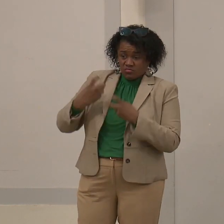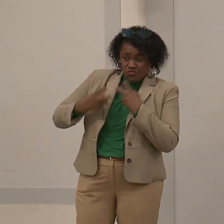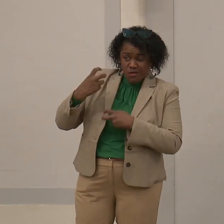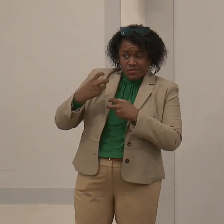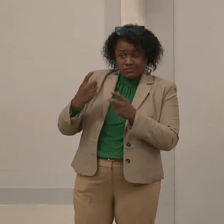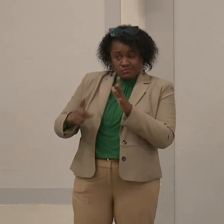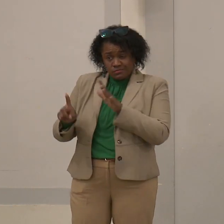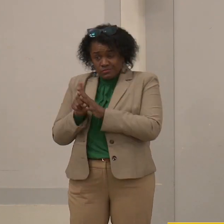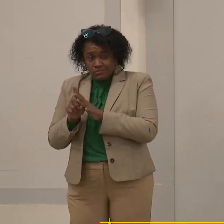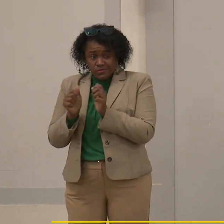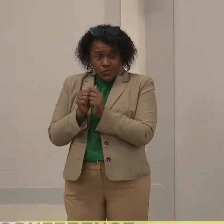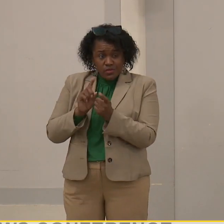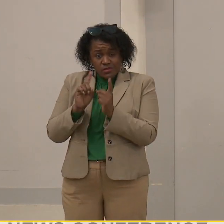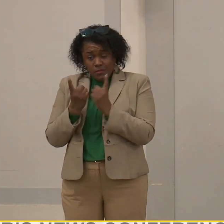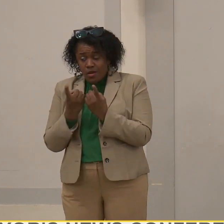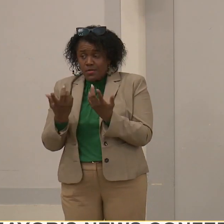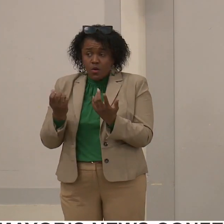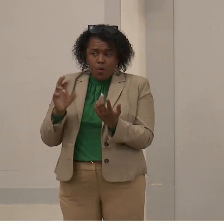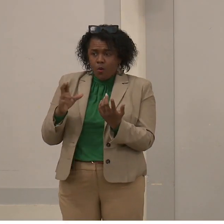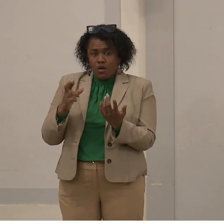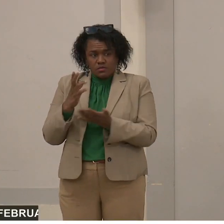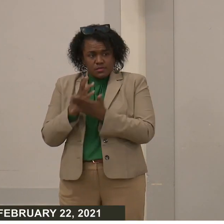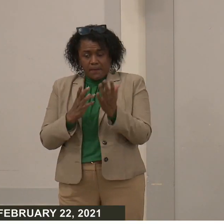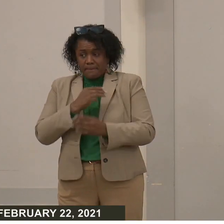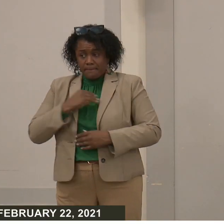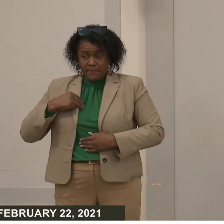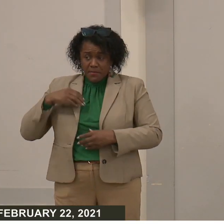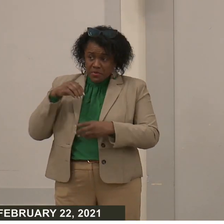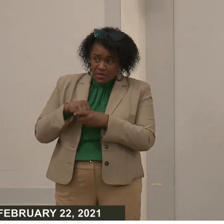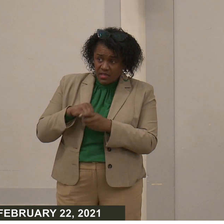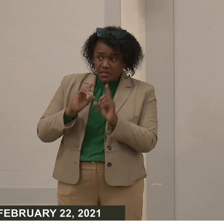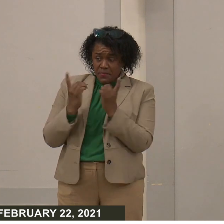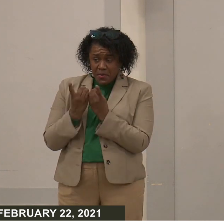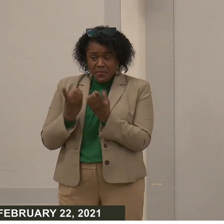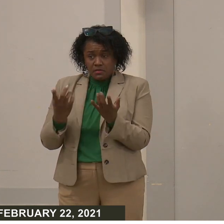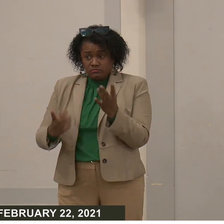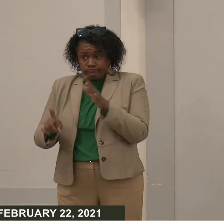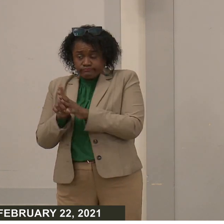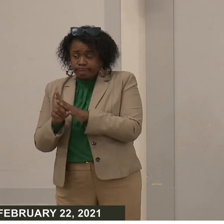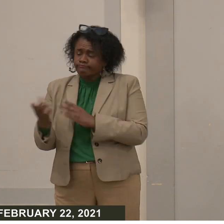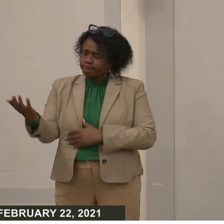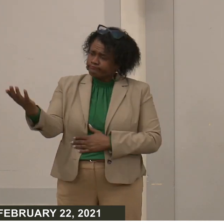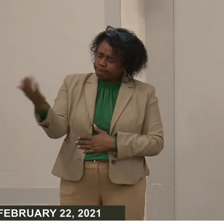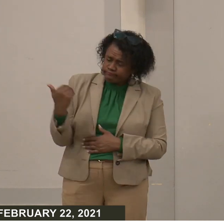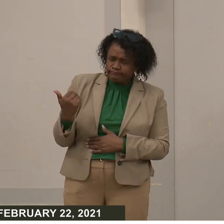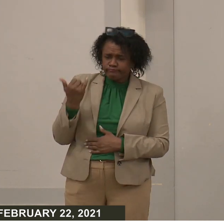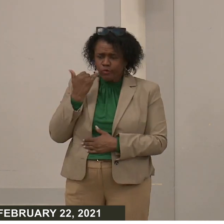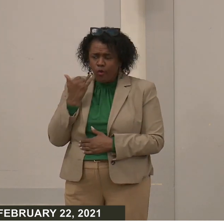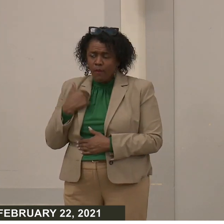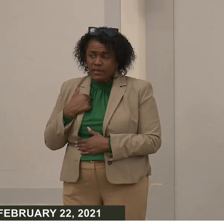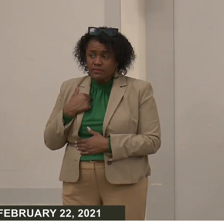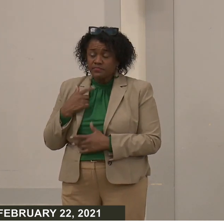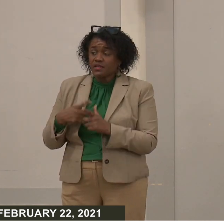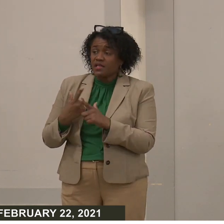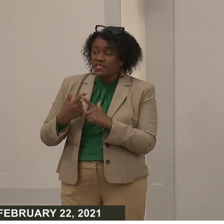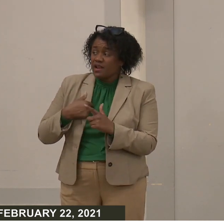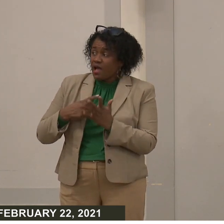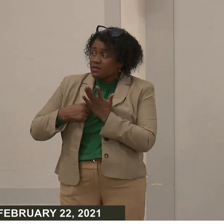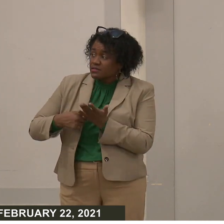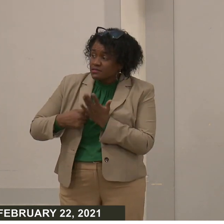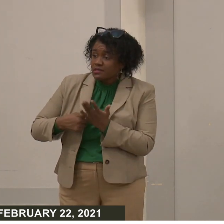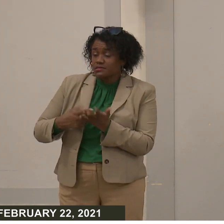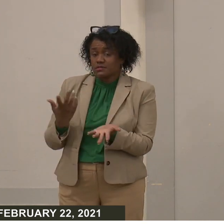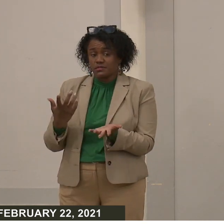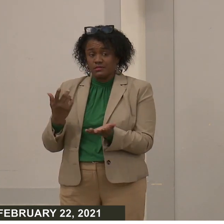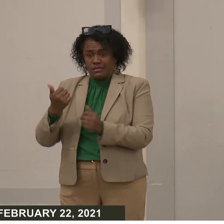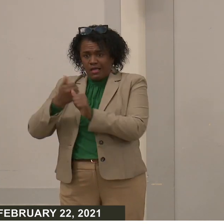with the department as a whole or a particular member or members of the department. That's number one. Then I talked about painting everybody with